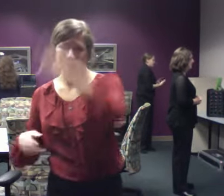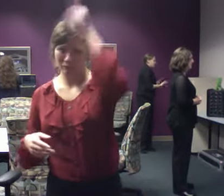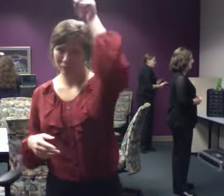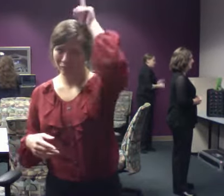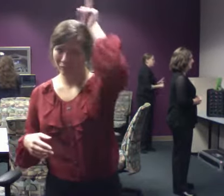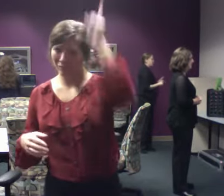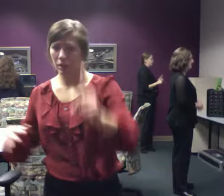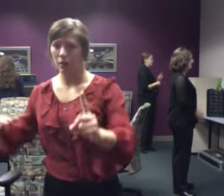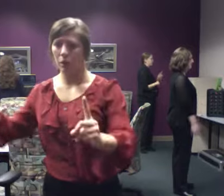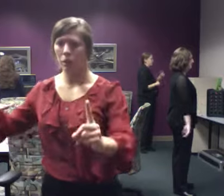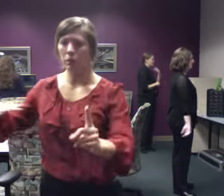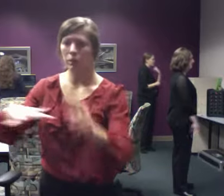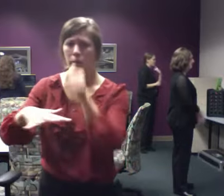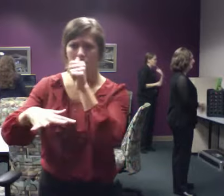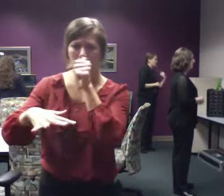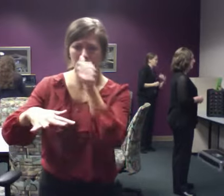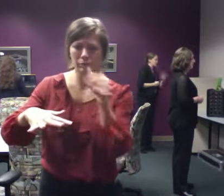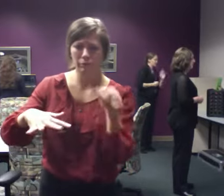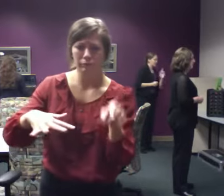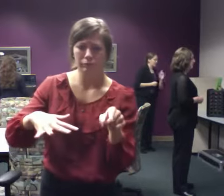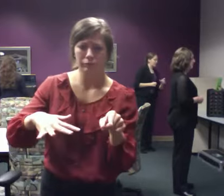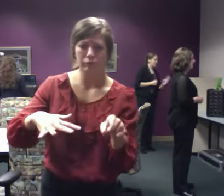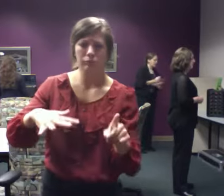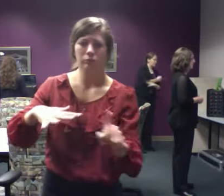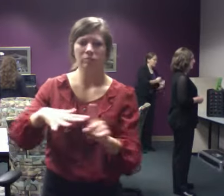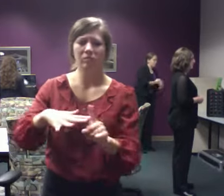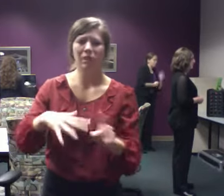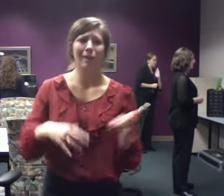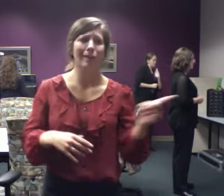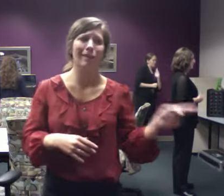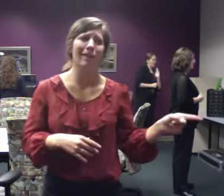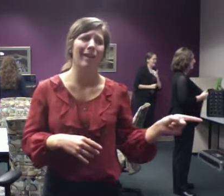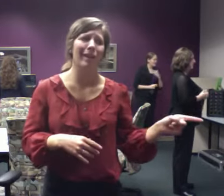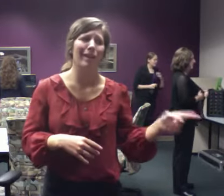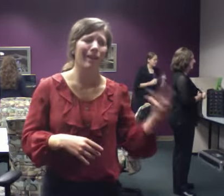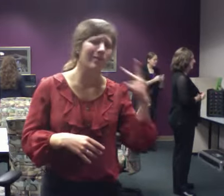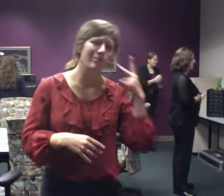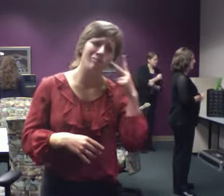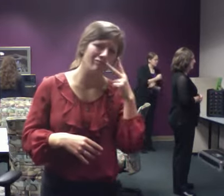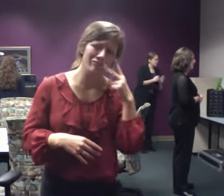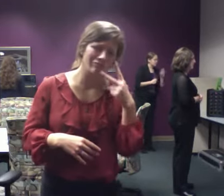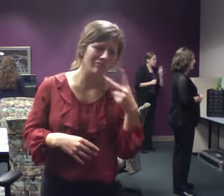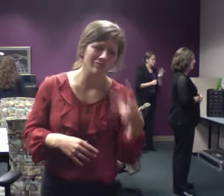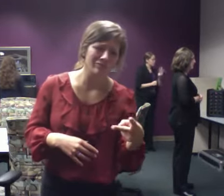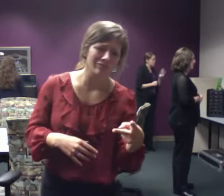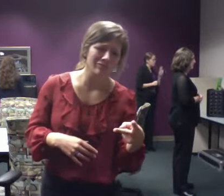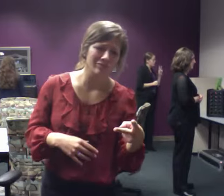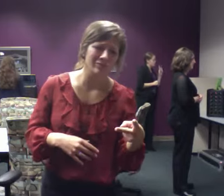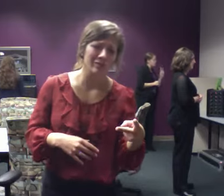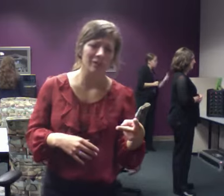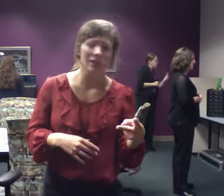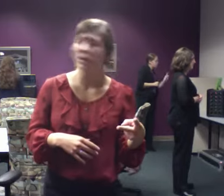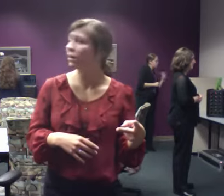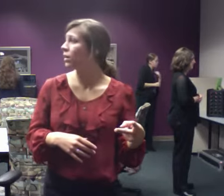think, ever saw the Czechs, or maybe the Slovaks, if they were Slavic. But the Poles, even though they were